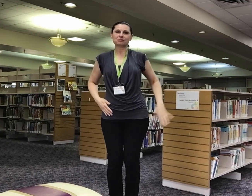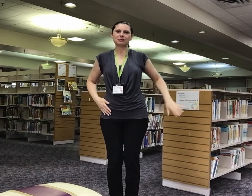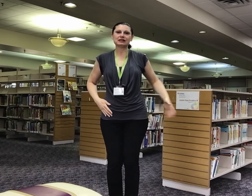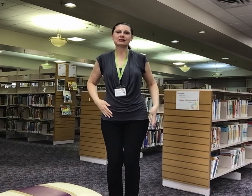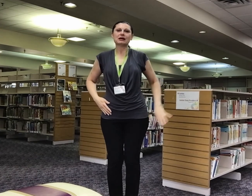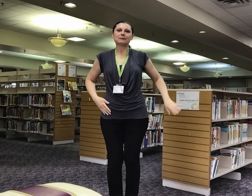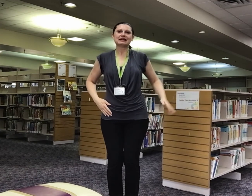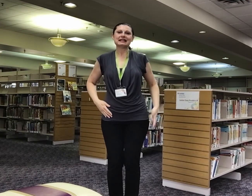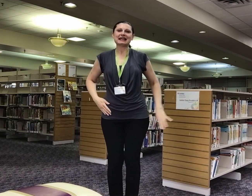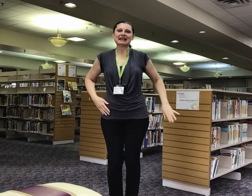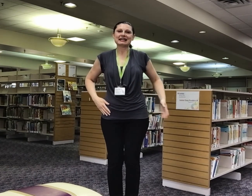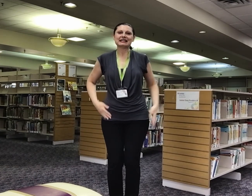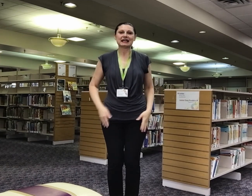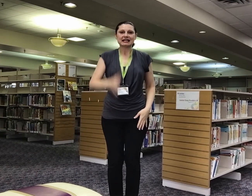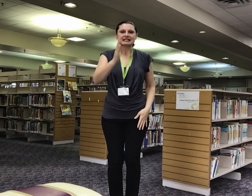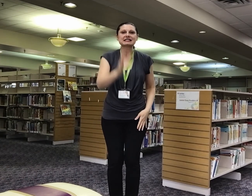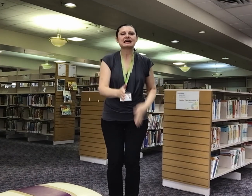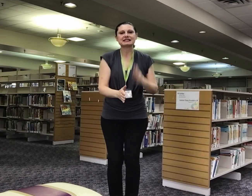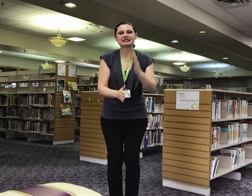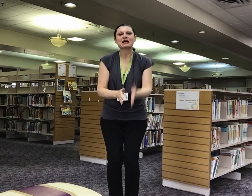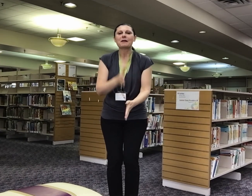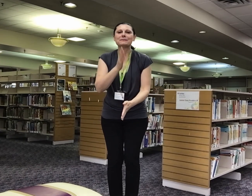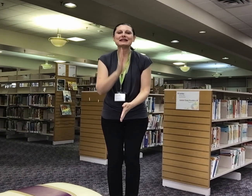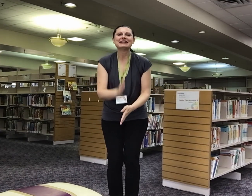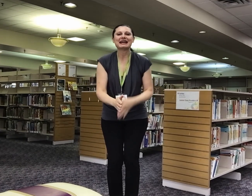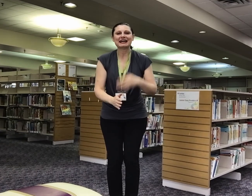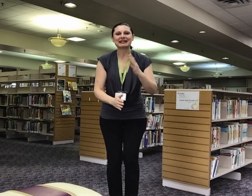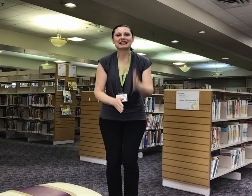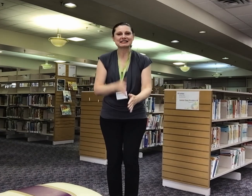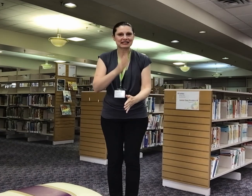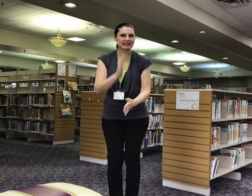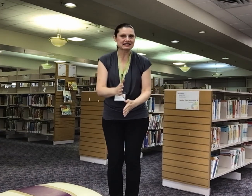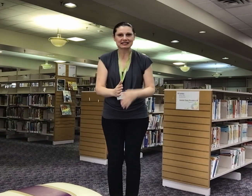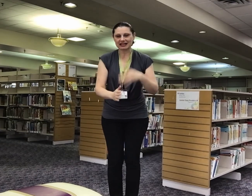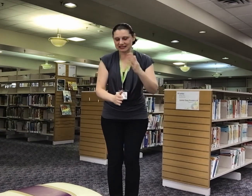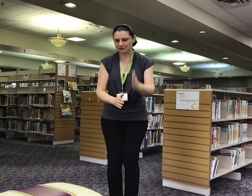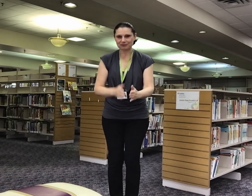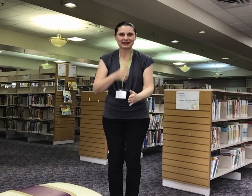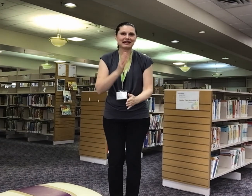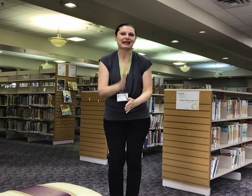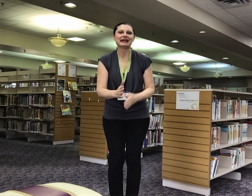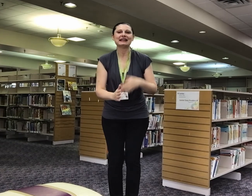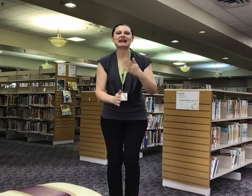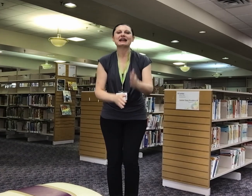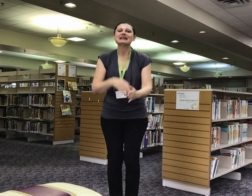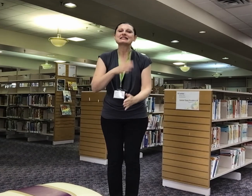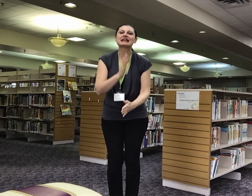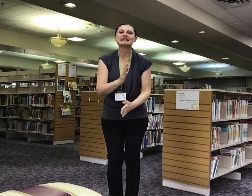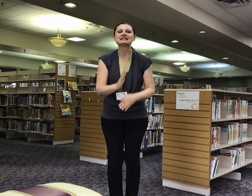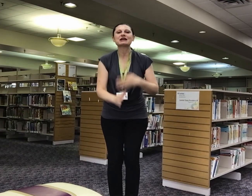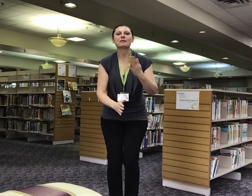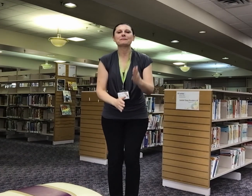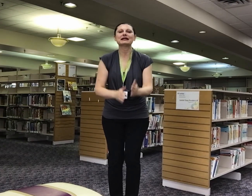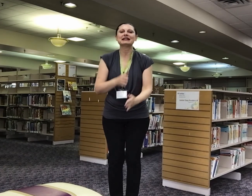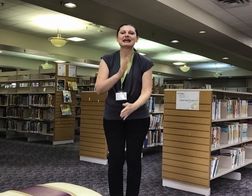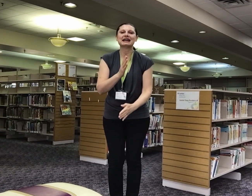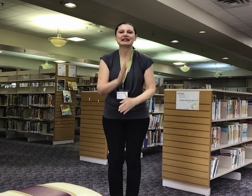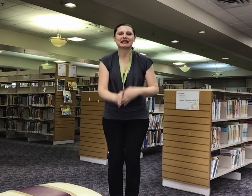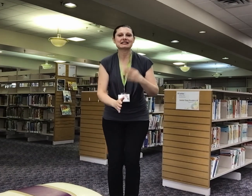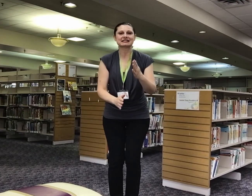peel, banana, slice, banana, slice, slice, banana, slice, banana,